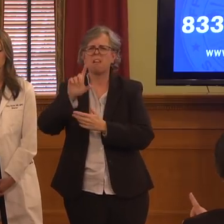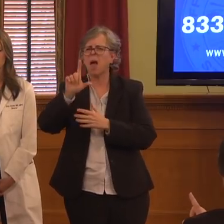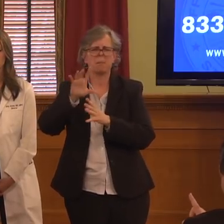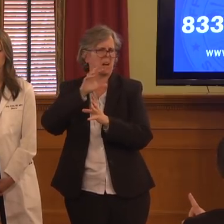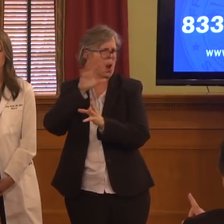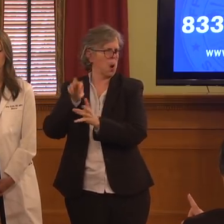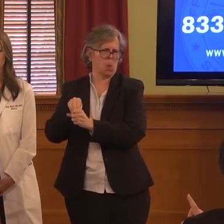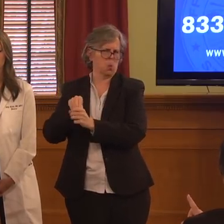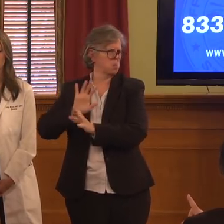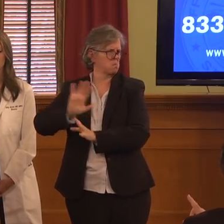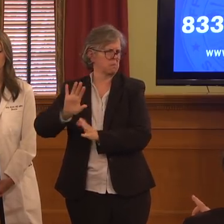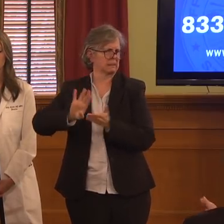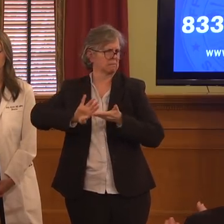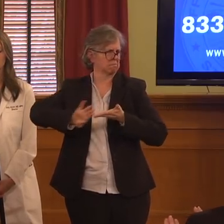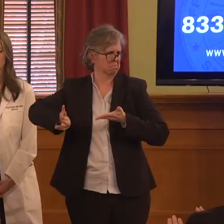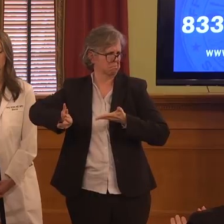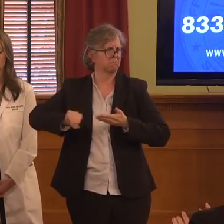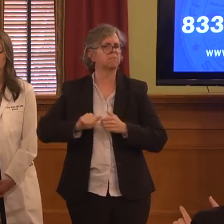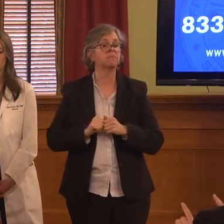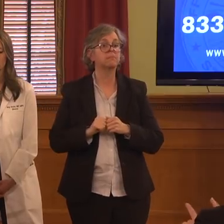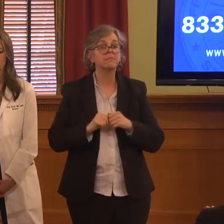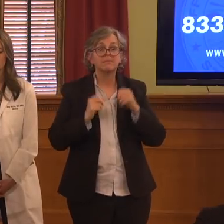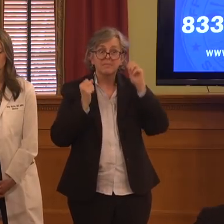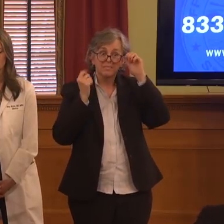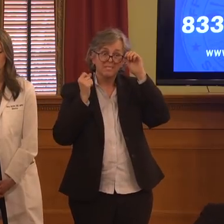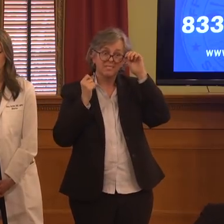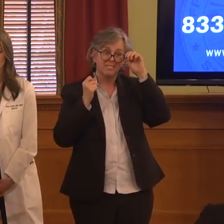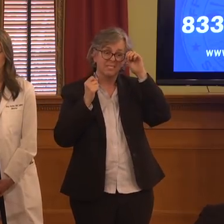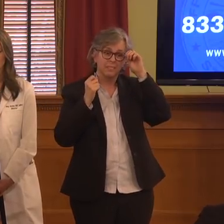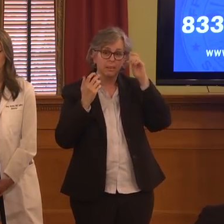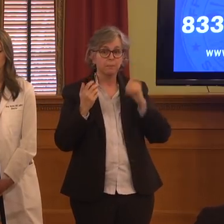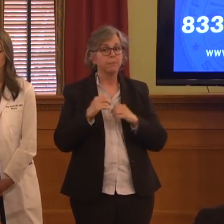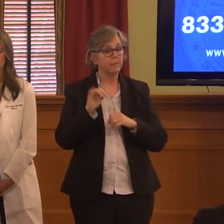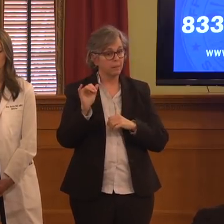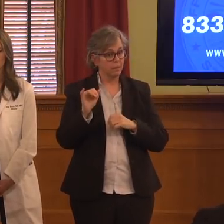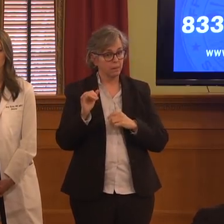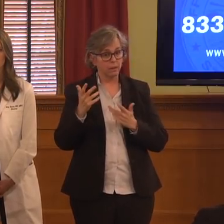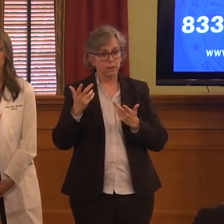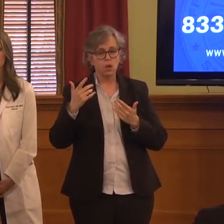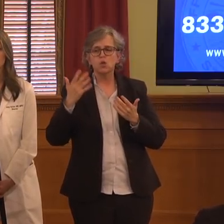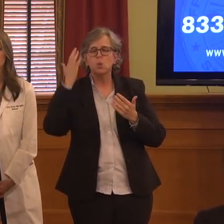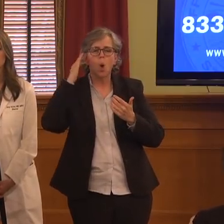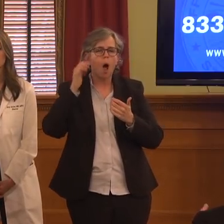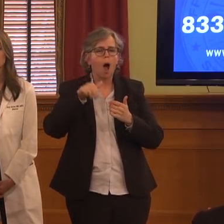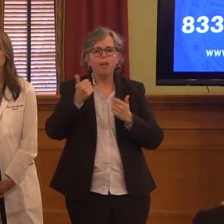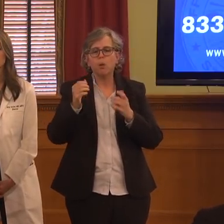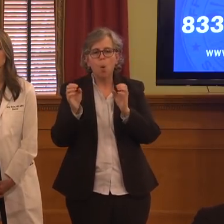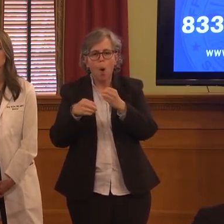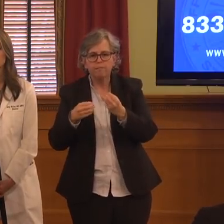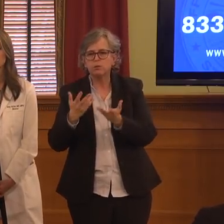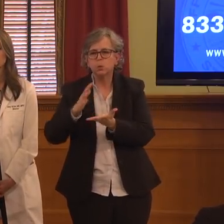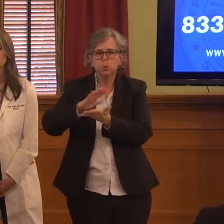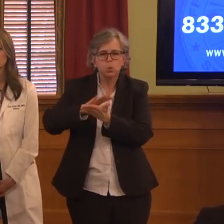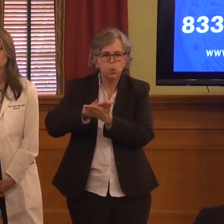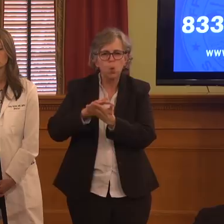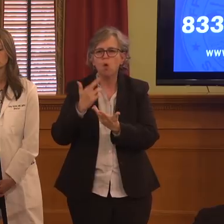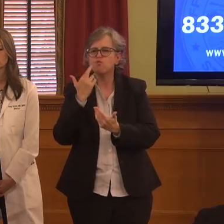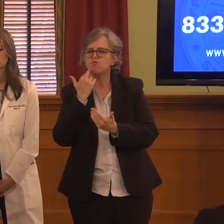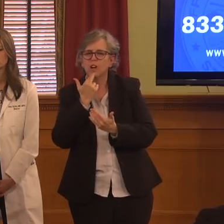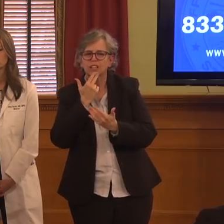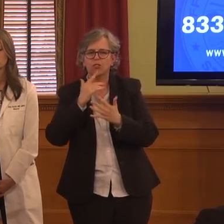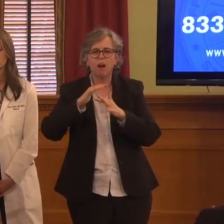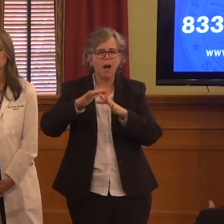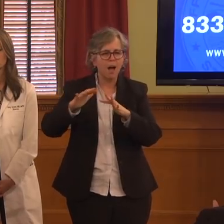in transit. It also does not include typical office environments, schools, restaurants, factories, or retail or